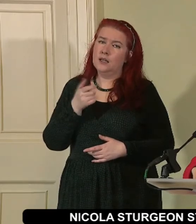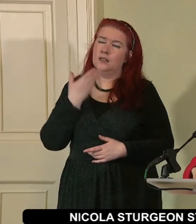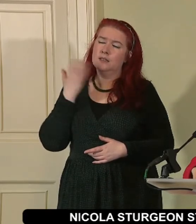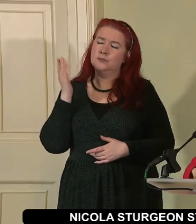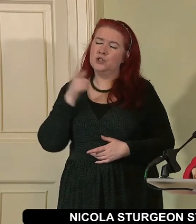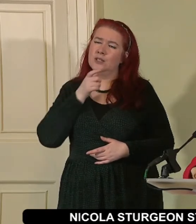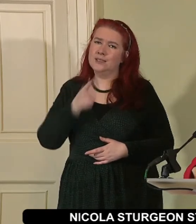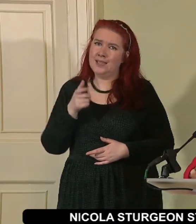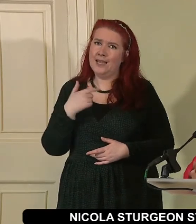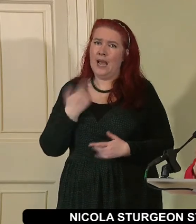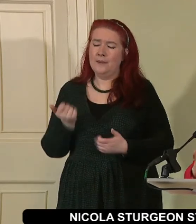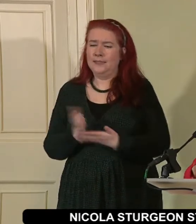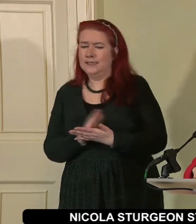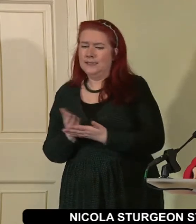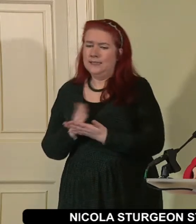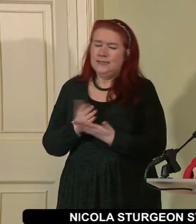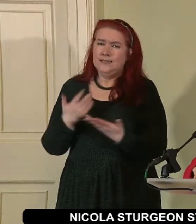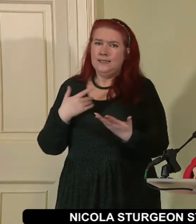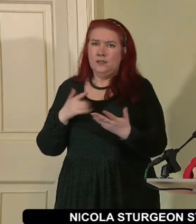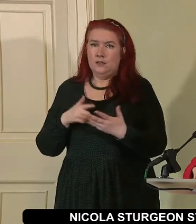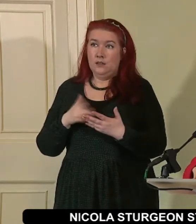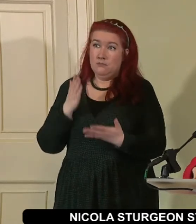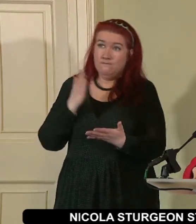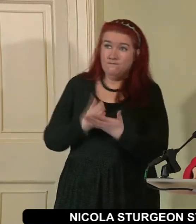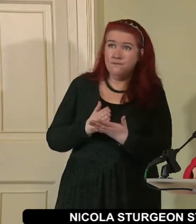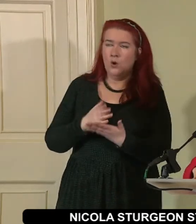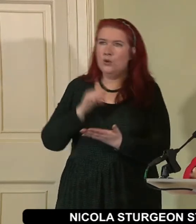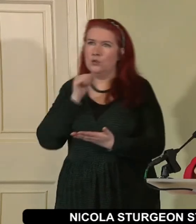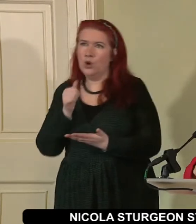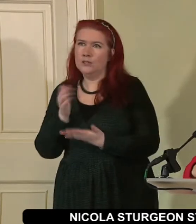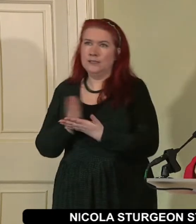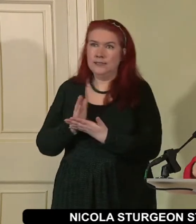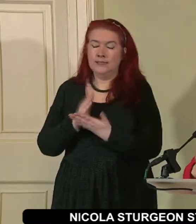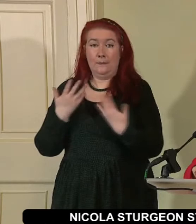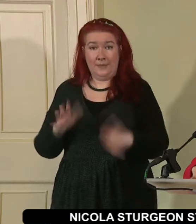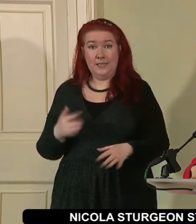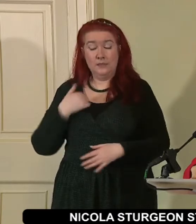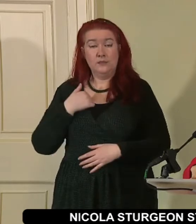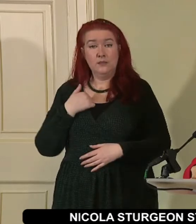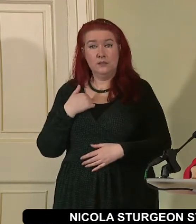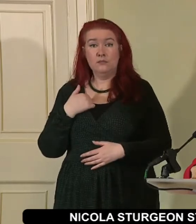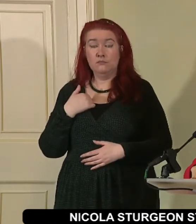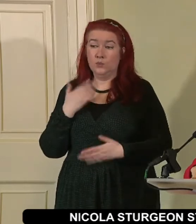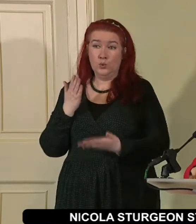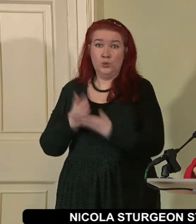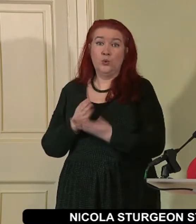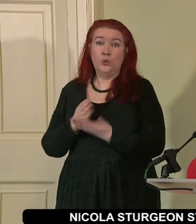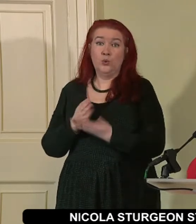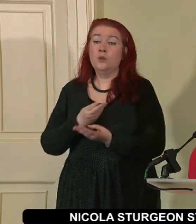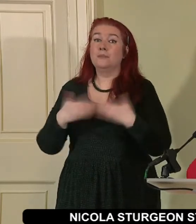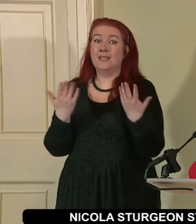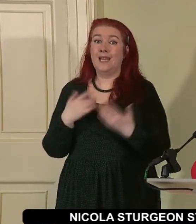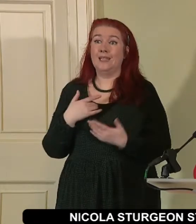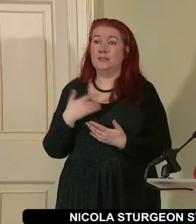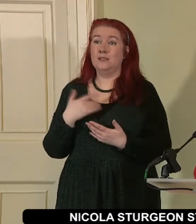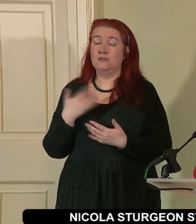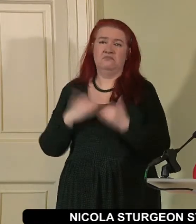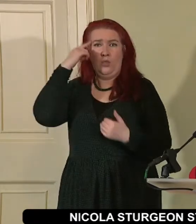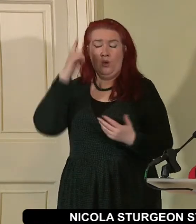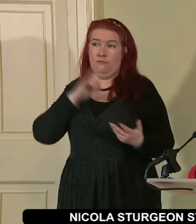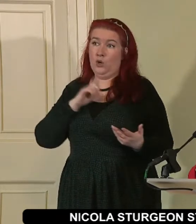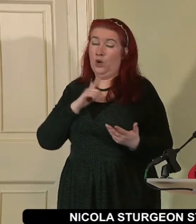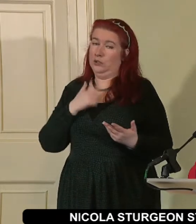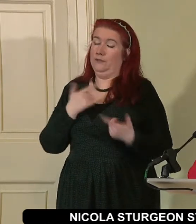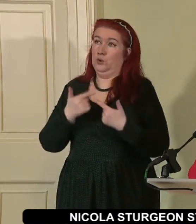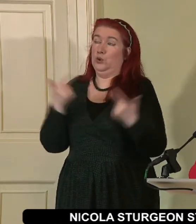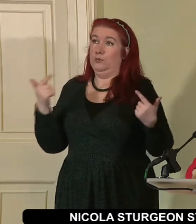remarks with oscillating intensity, you know, and that's true. You know, there are some days, you know, I wouldn't have thought about it at all because, frankly,